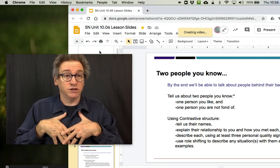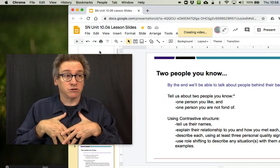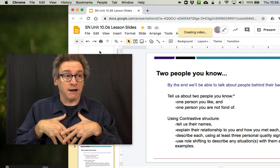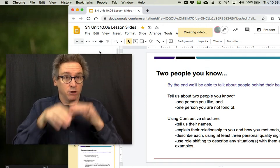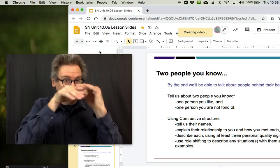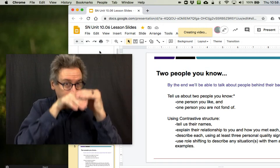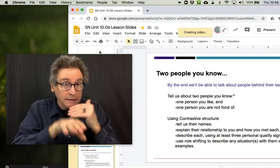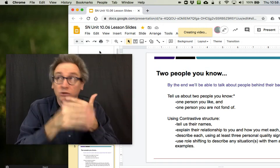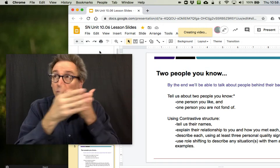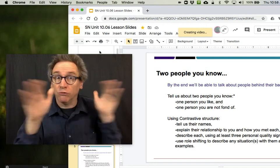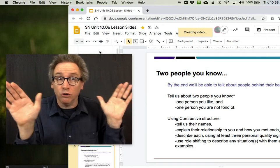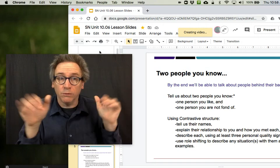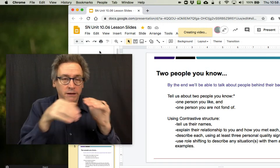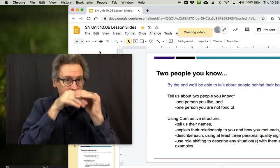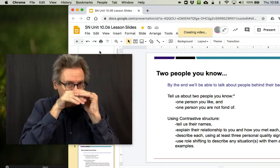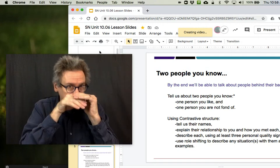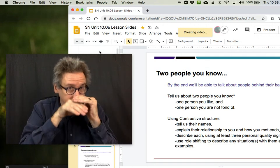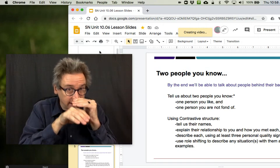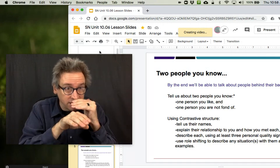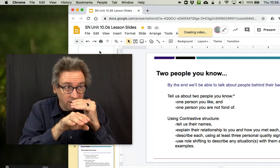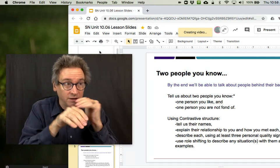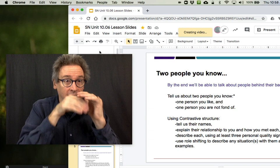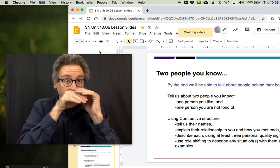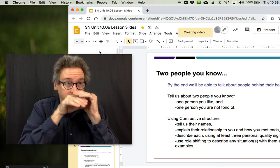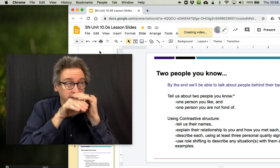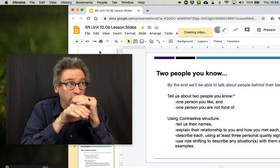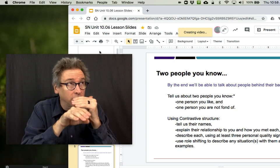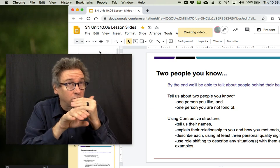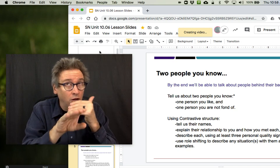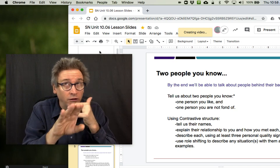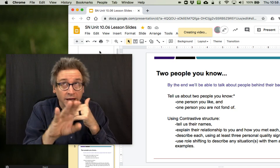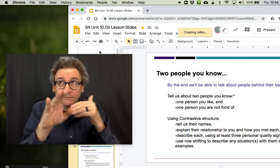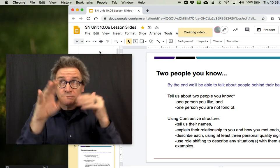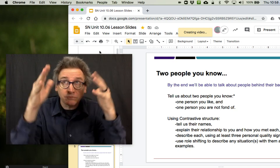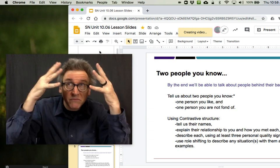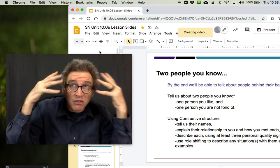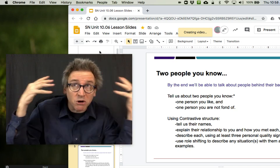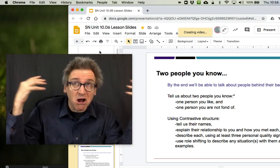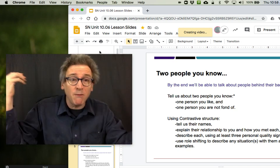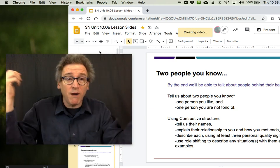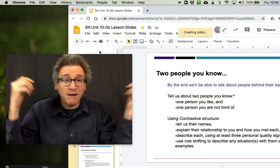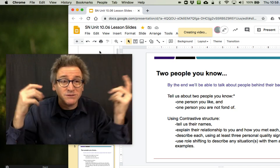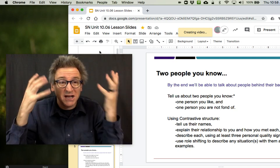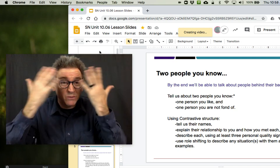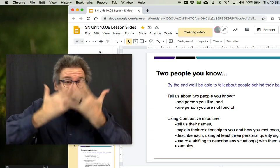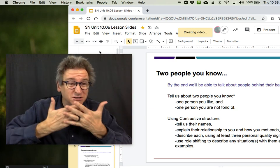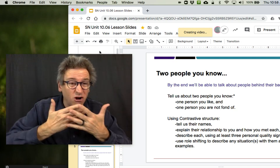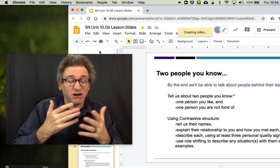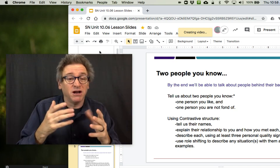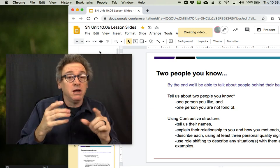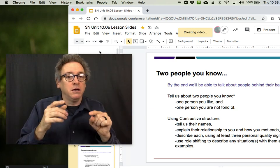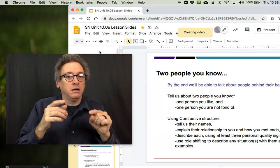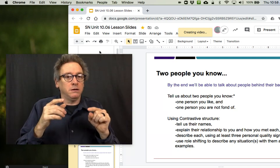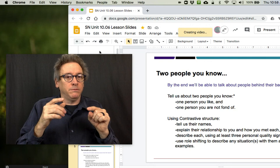you describe going into a room, that sense of you had to duck and crawl in, cobwebs, it's